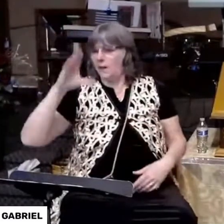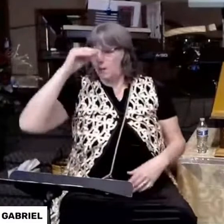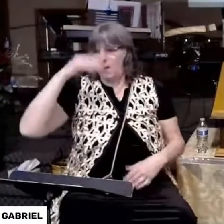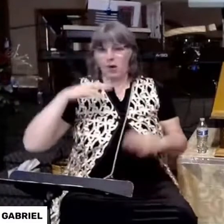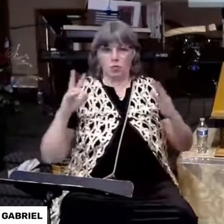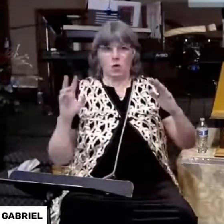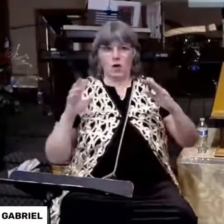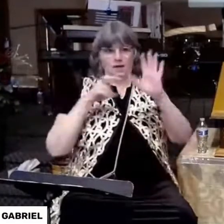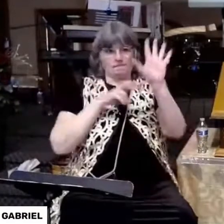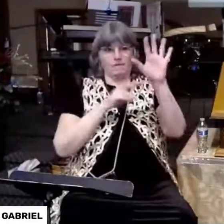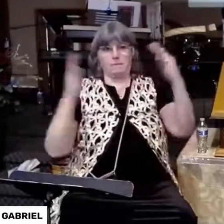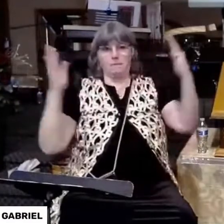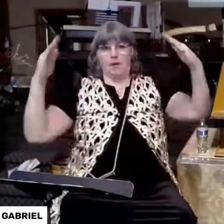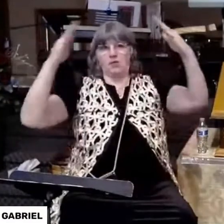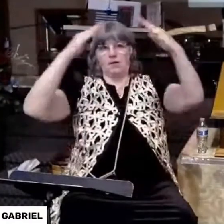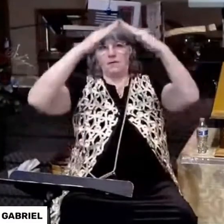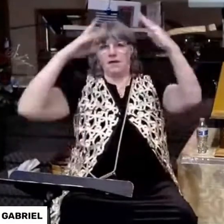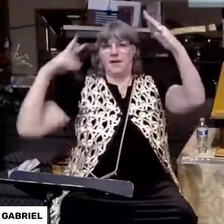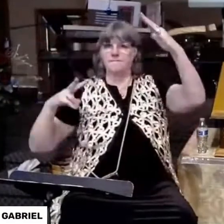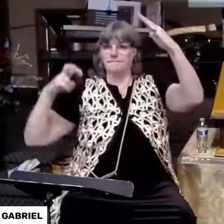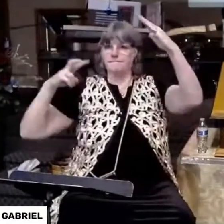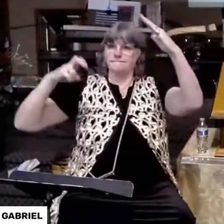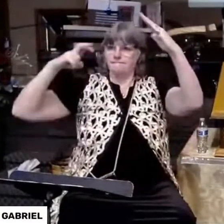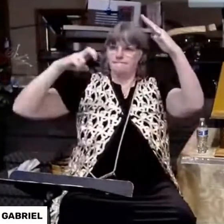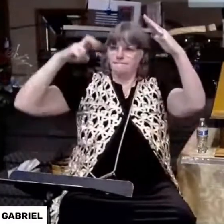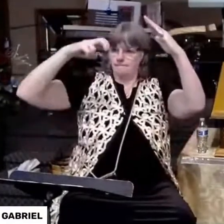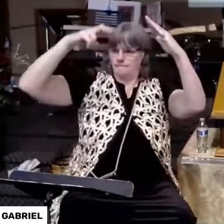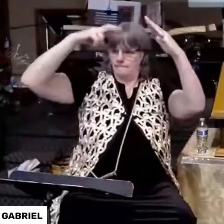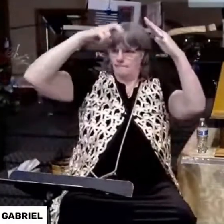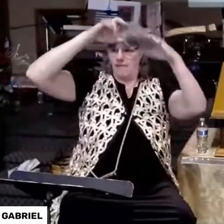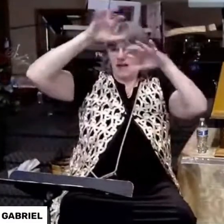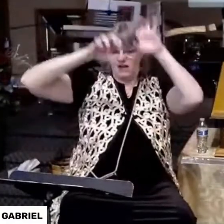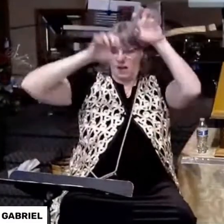And he who conquers himself and his own